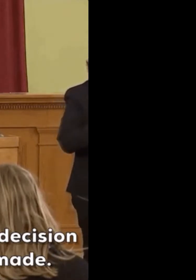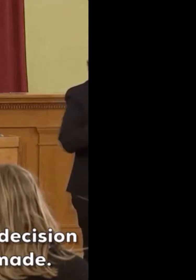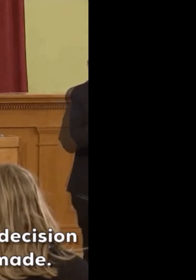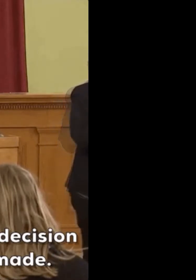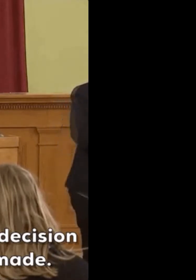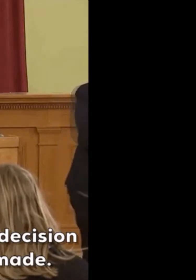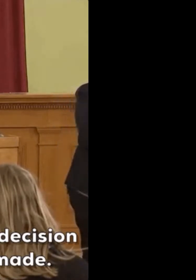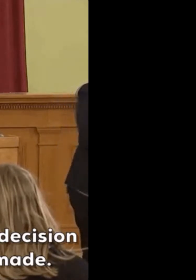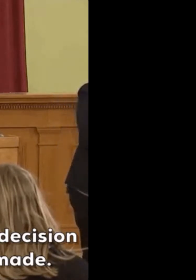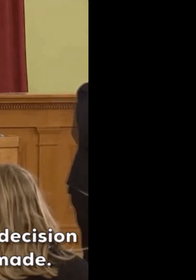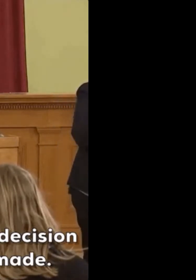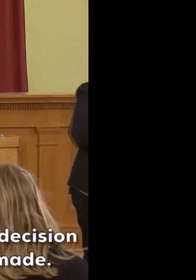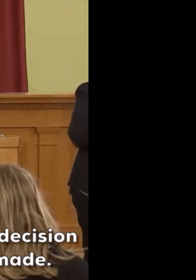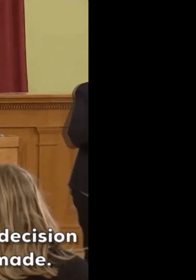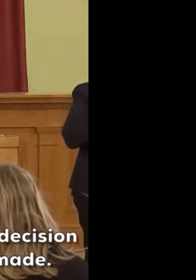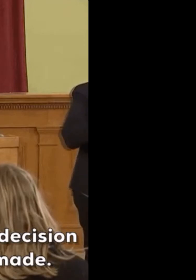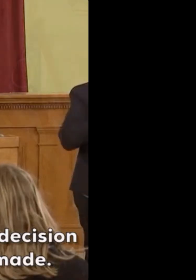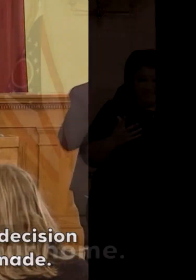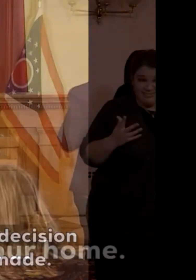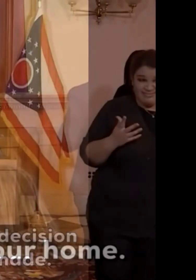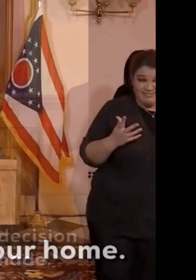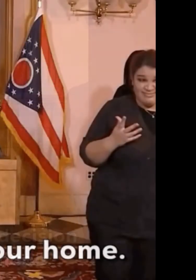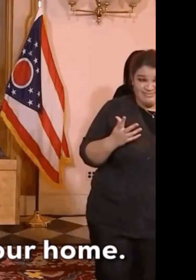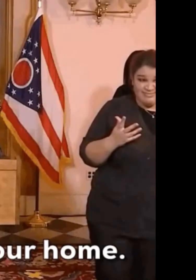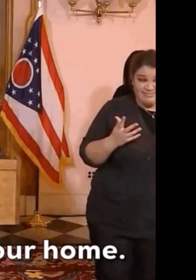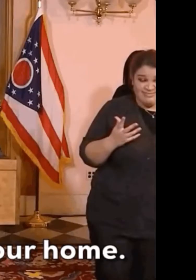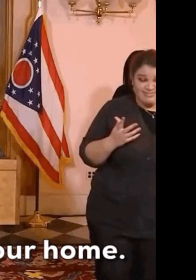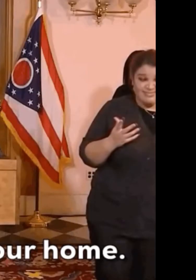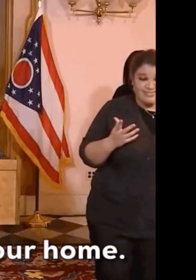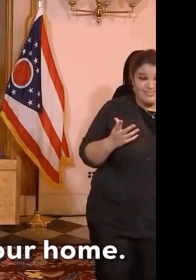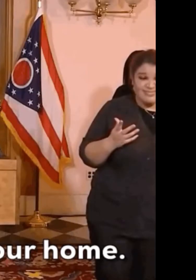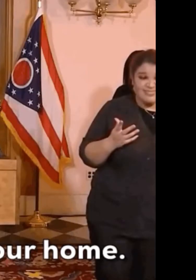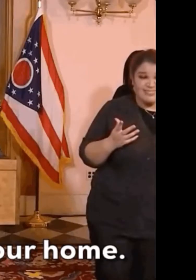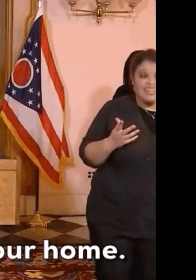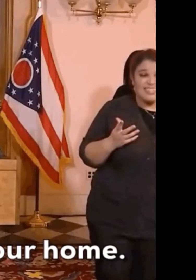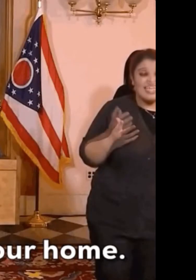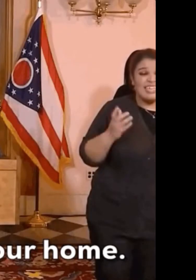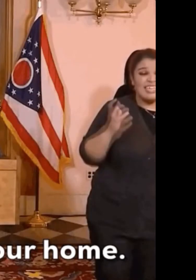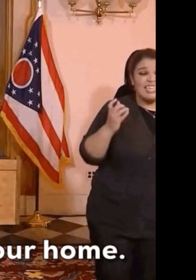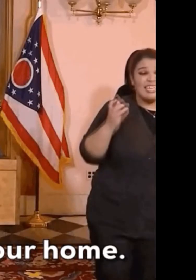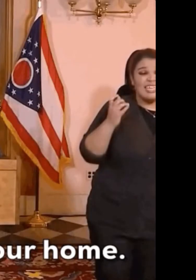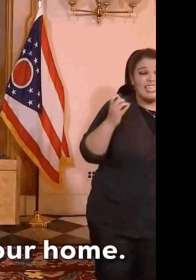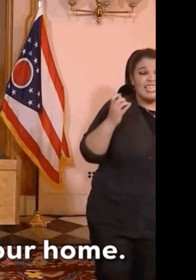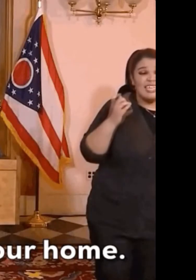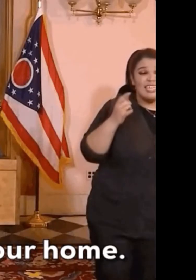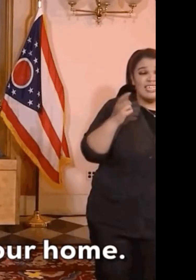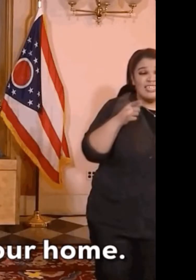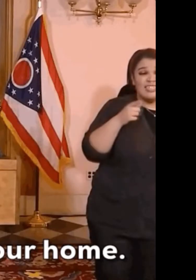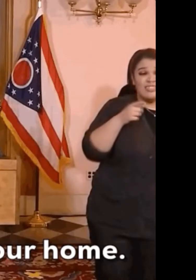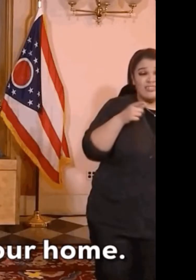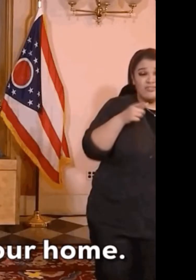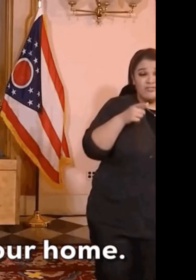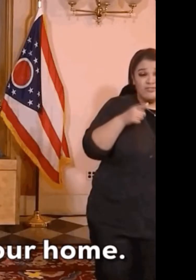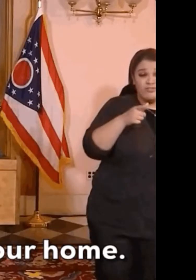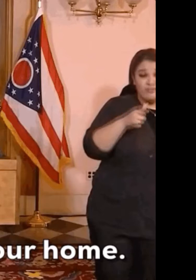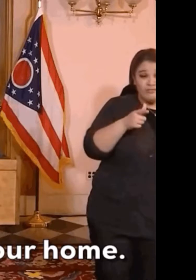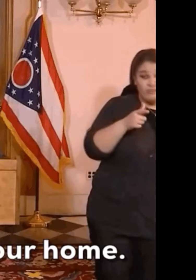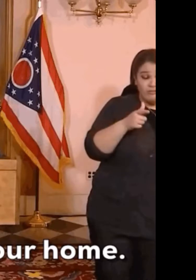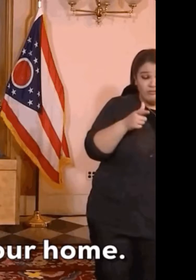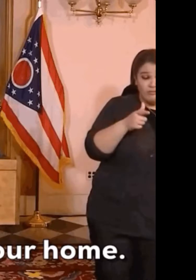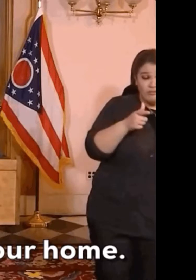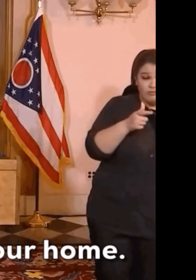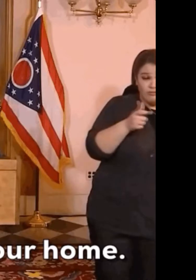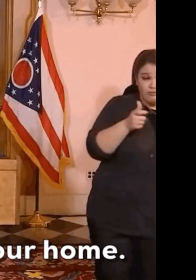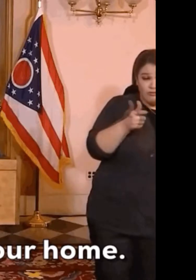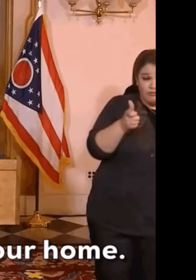enforcement of your COVID-19 mandates. They have refused to enforce social distancing at grocery stores, claiming that violations cannot be helped